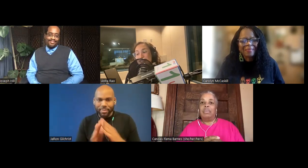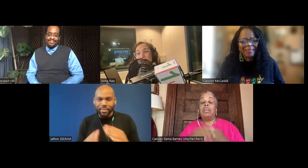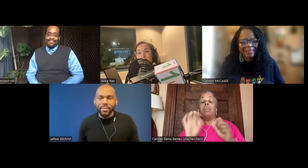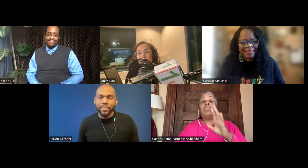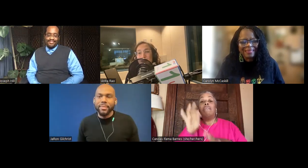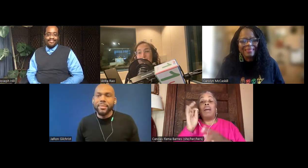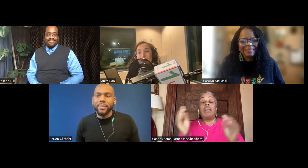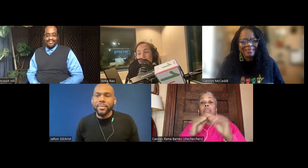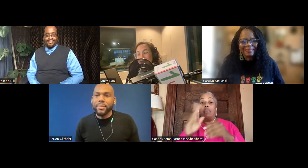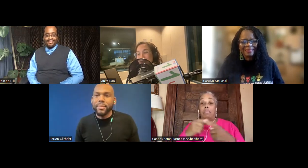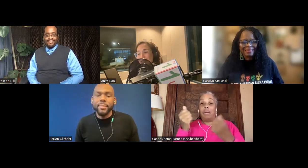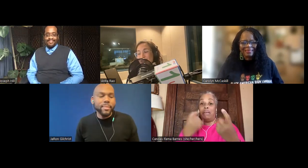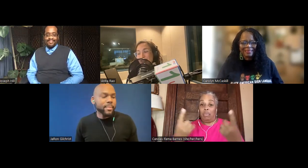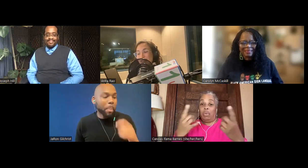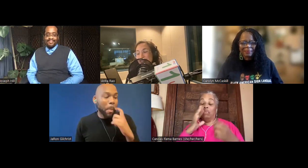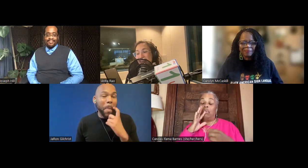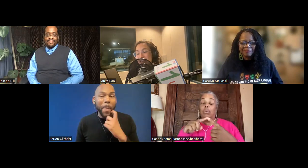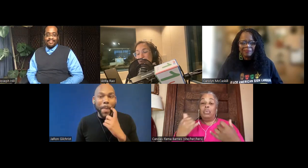more about everyone we talked to today at our website,